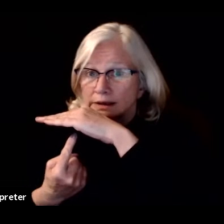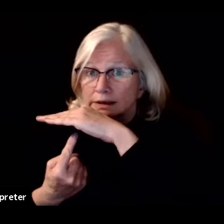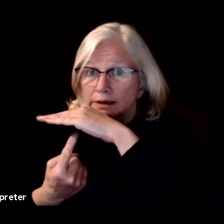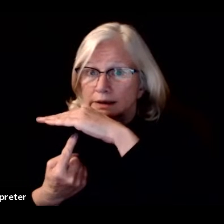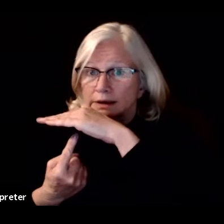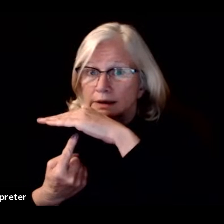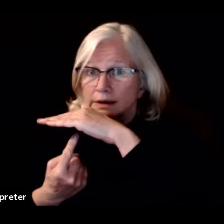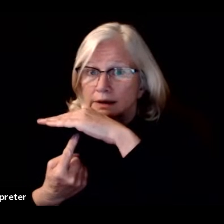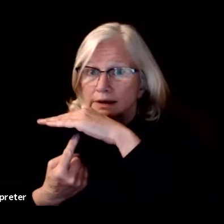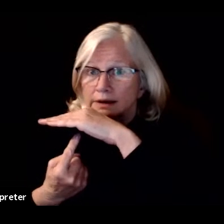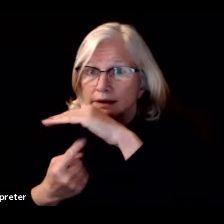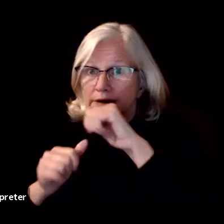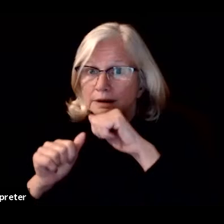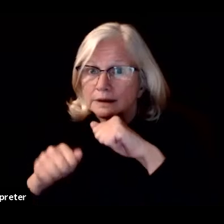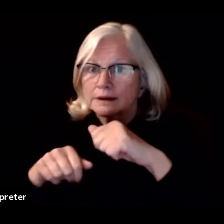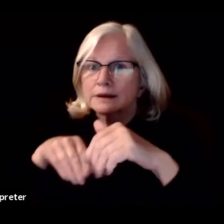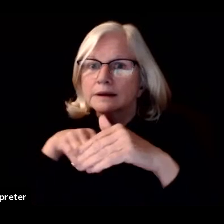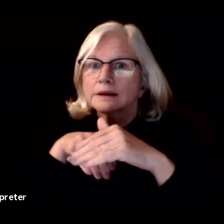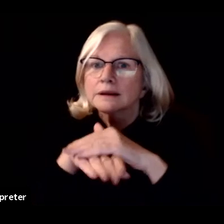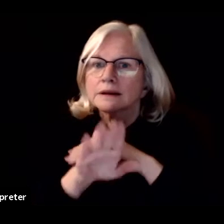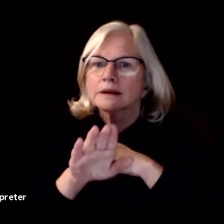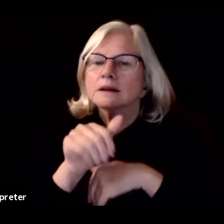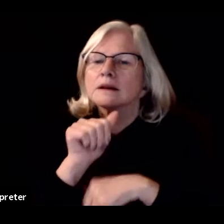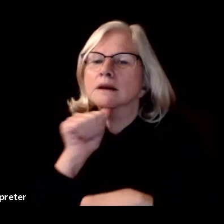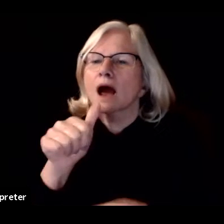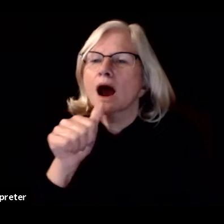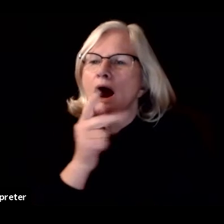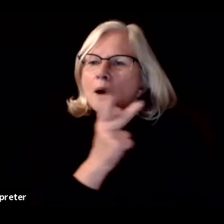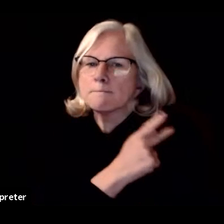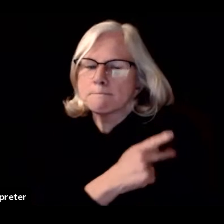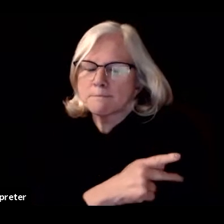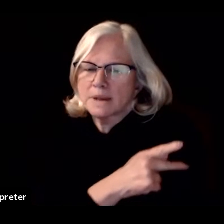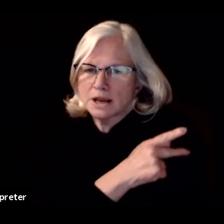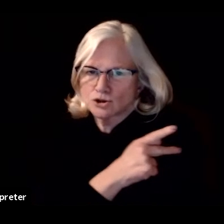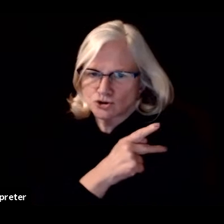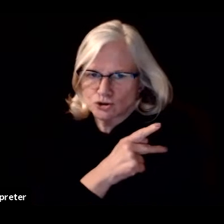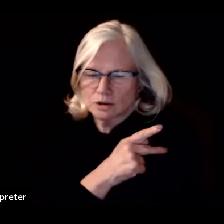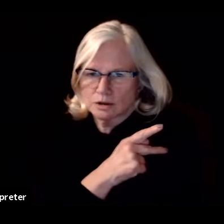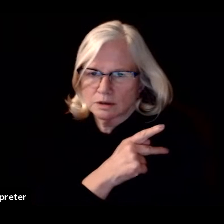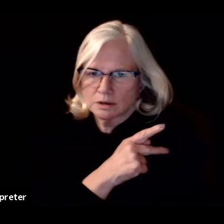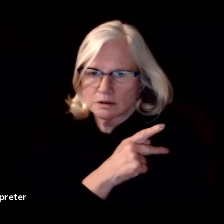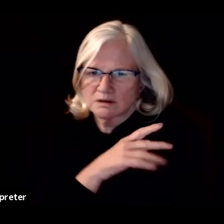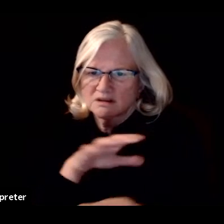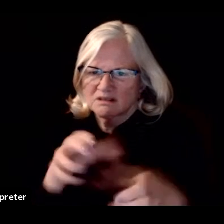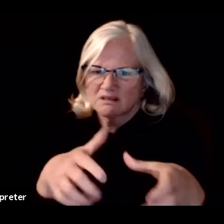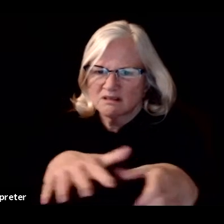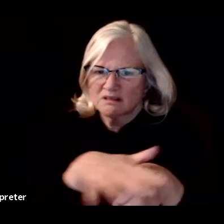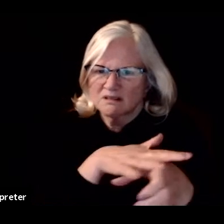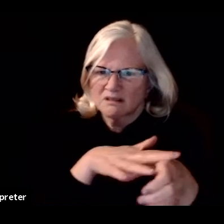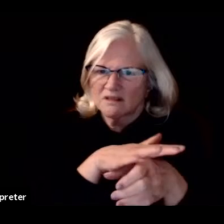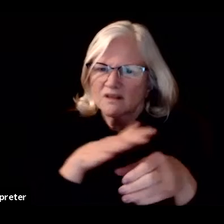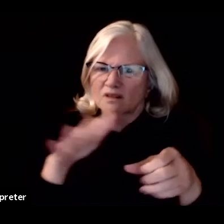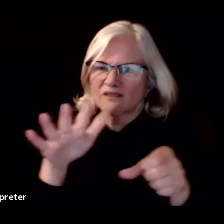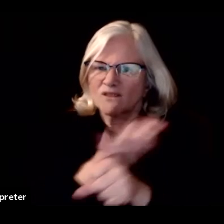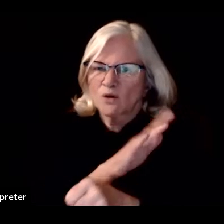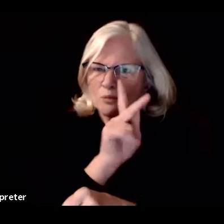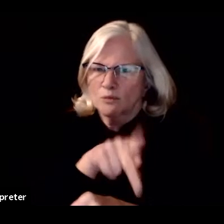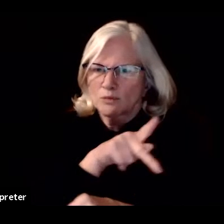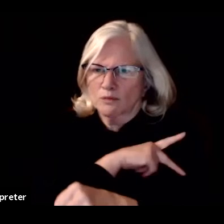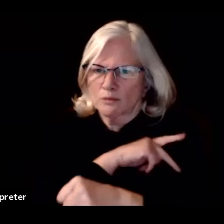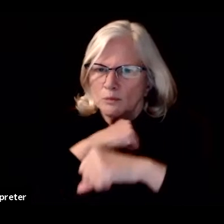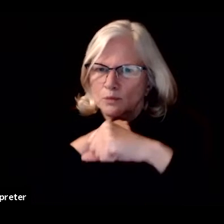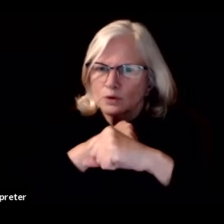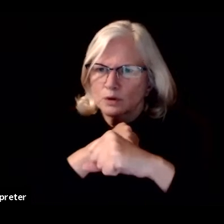care setting with full PPE. There's some things like that we can work